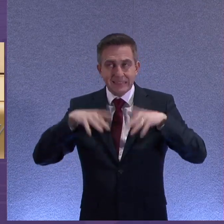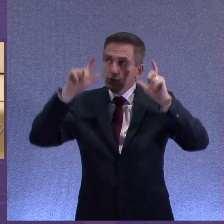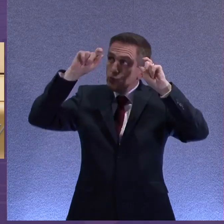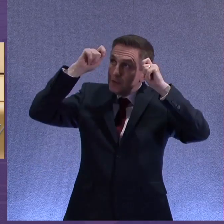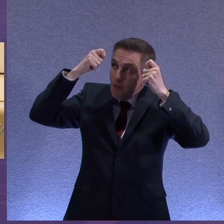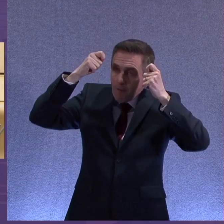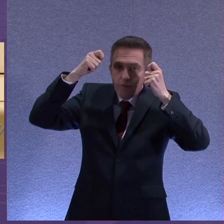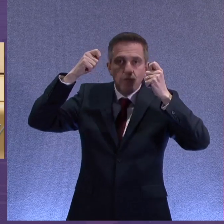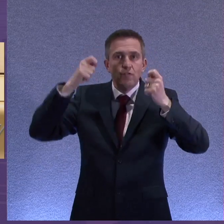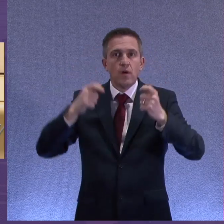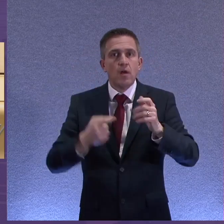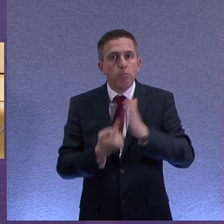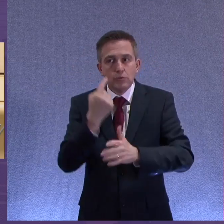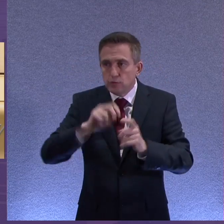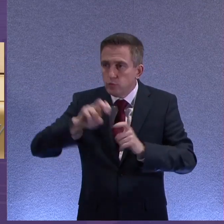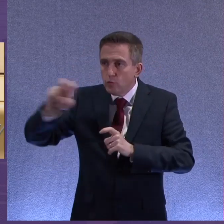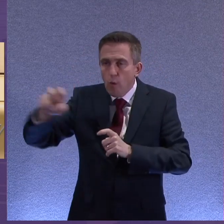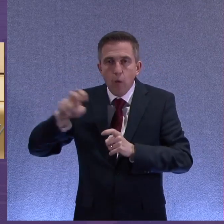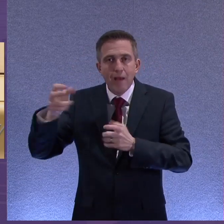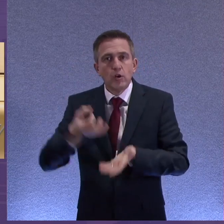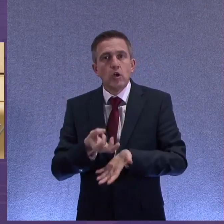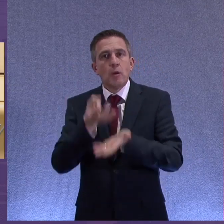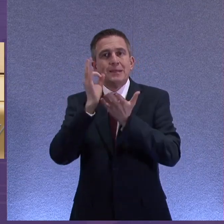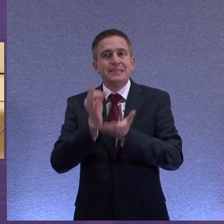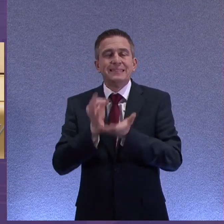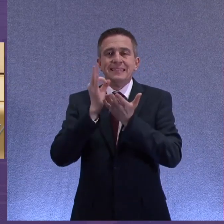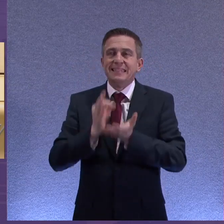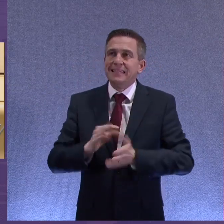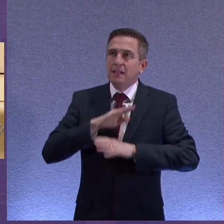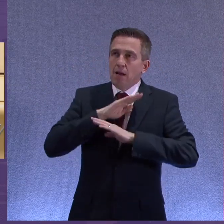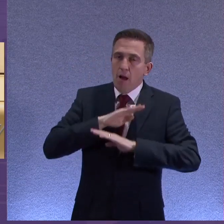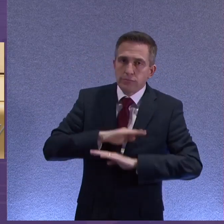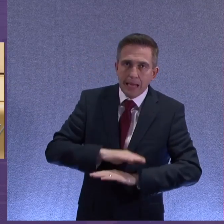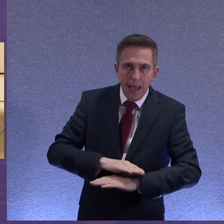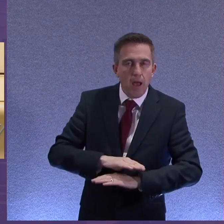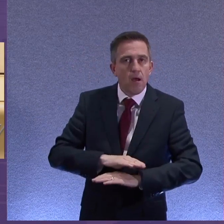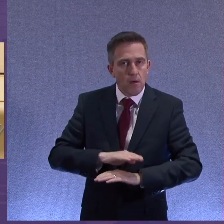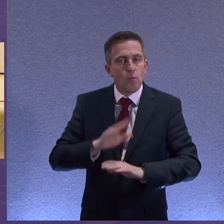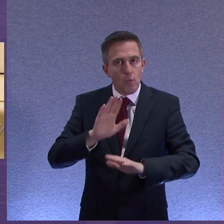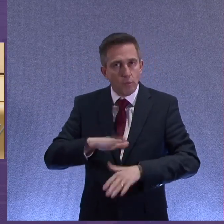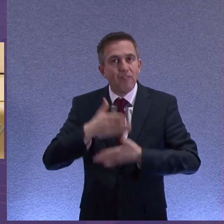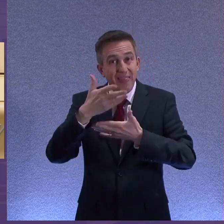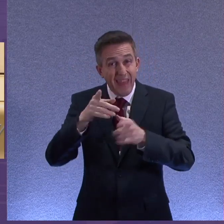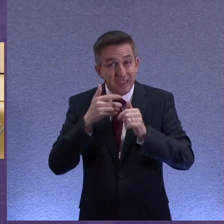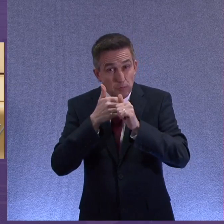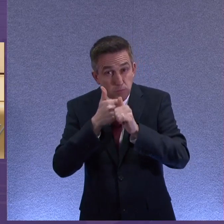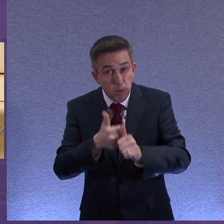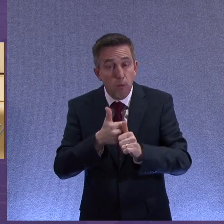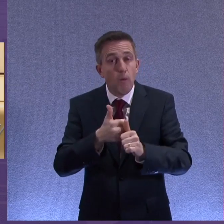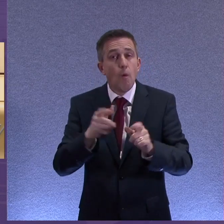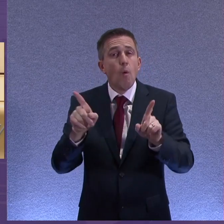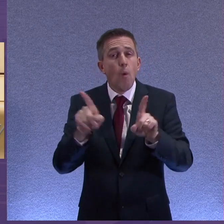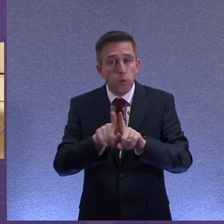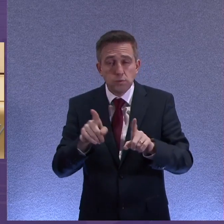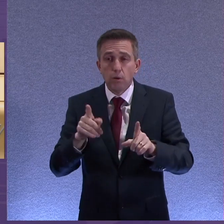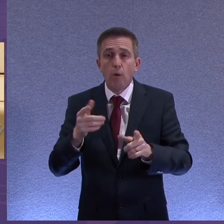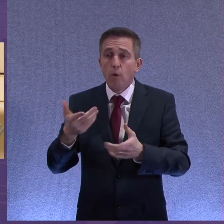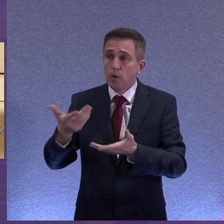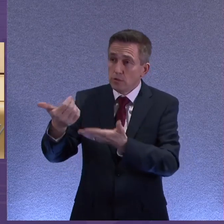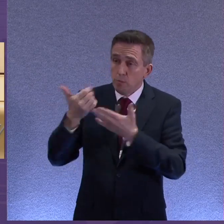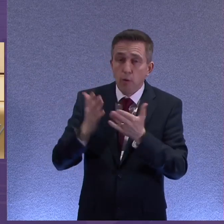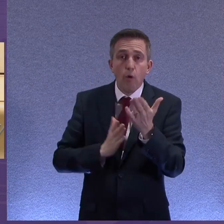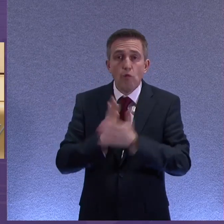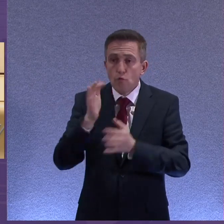to make a cup of tea and take 5 minutes or 10 minutes out. And the other support is available to them online or